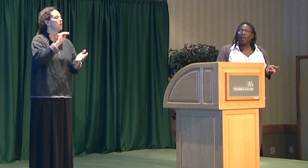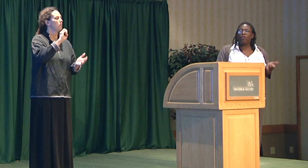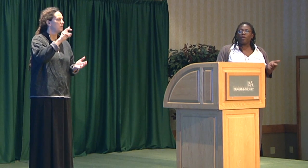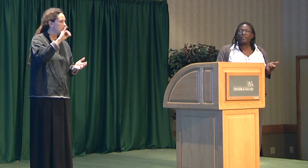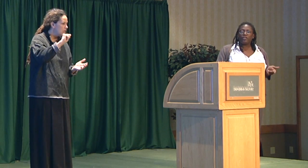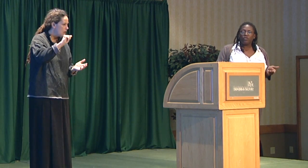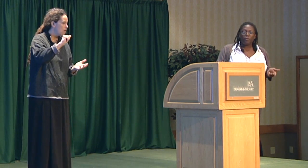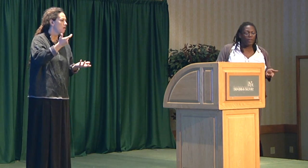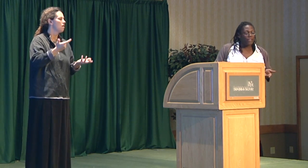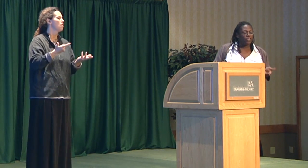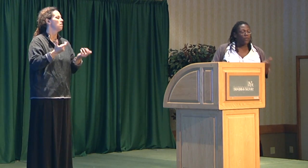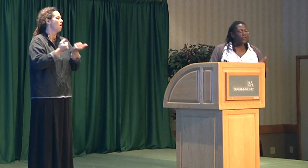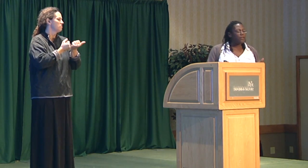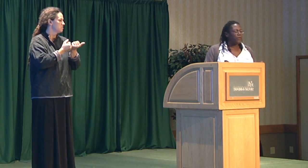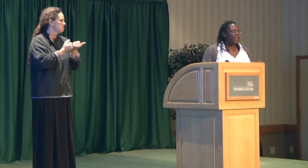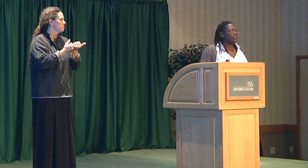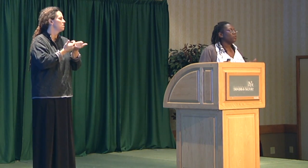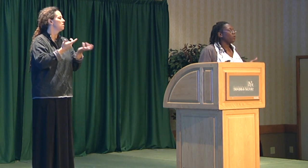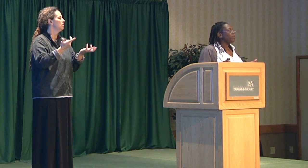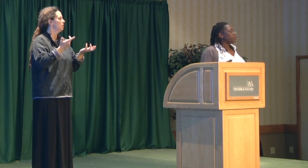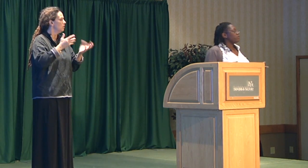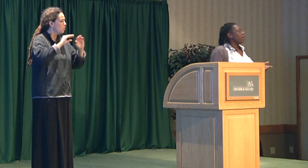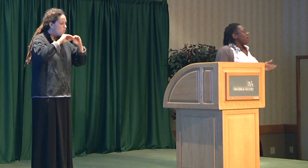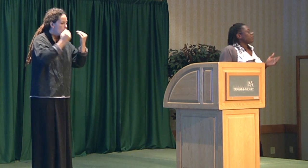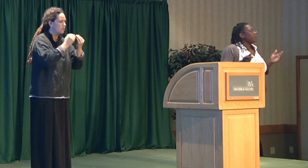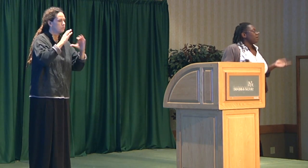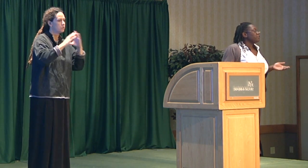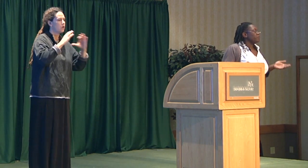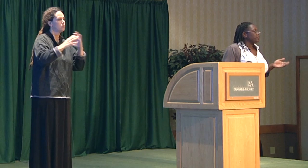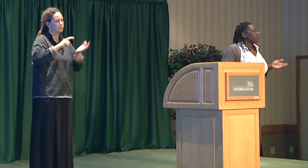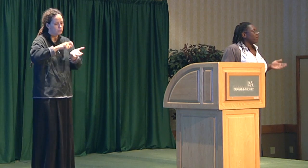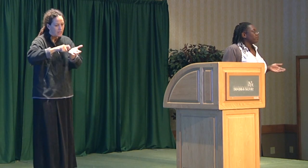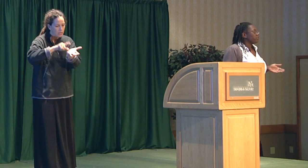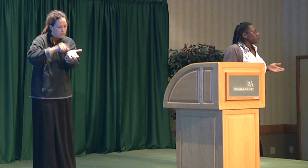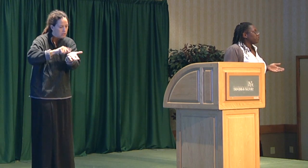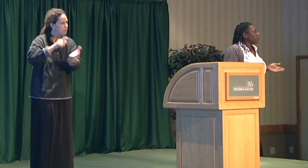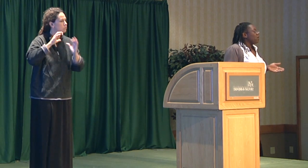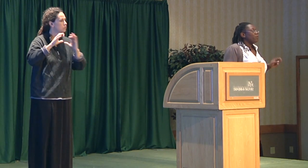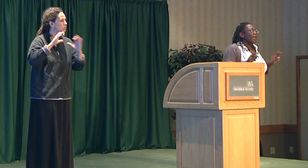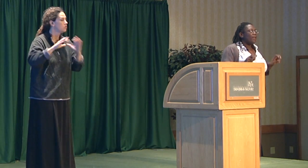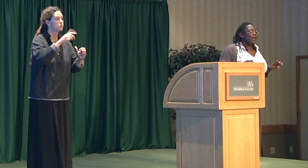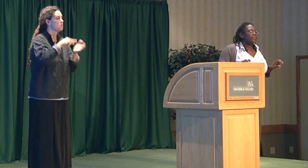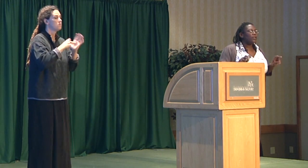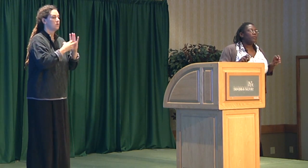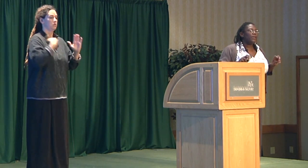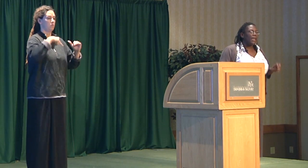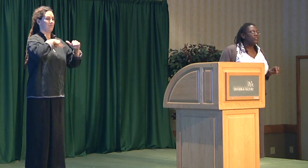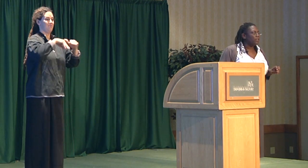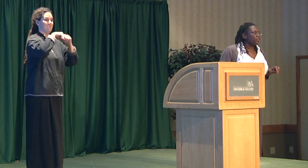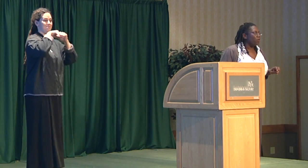advocacy, and organizational communication, and risk communication. So what we do is we come into a particular health situation, we analyze